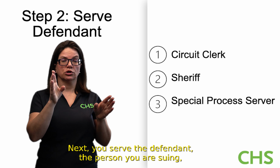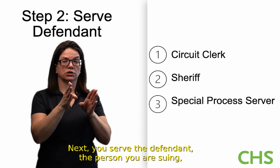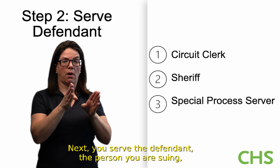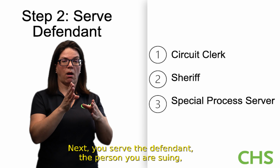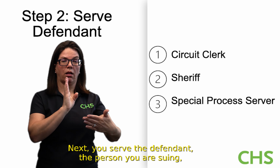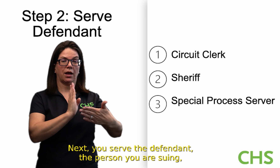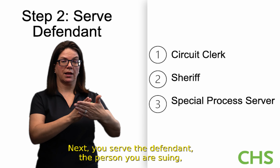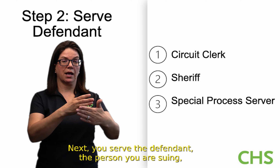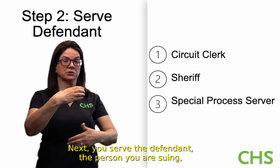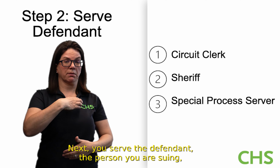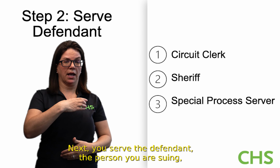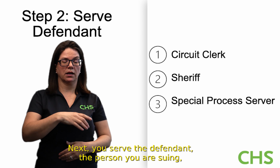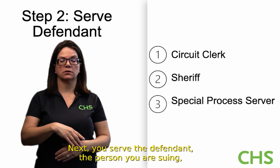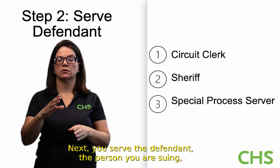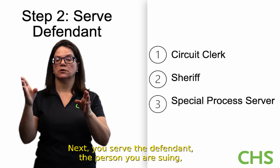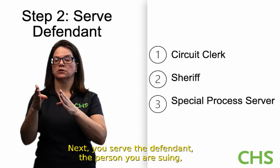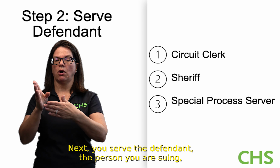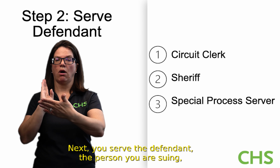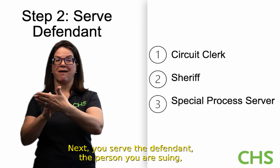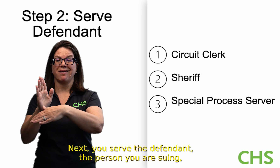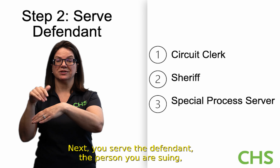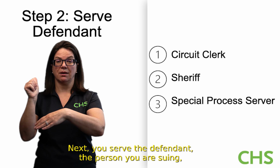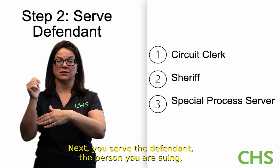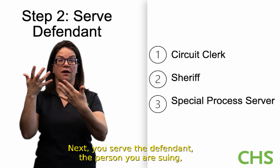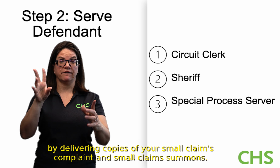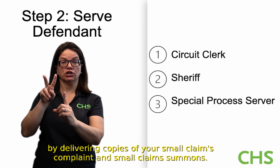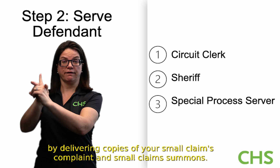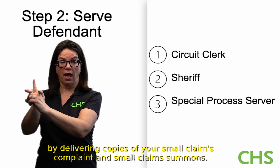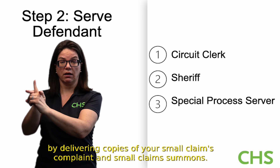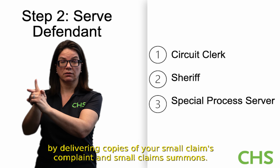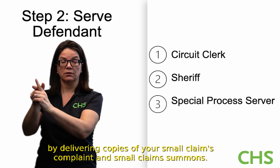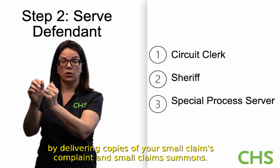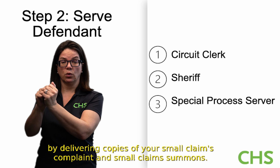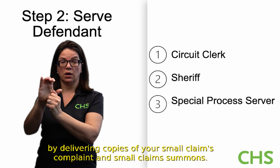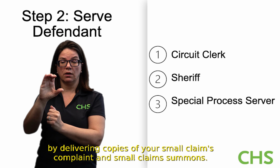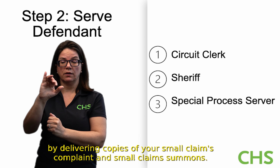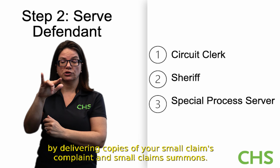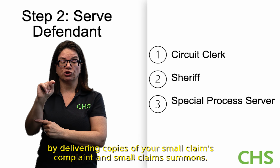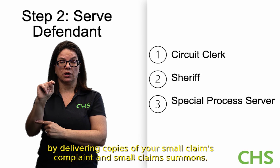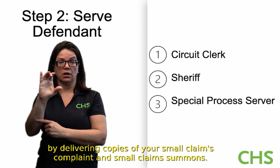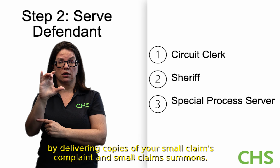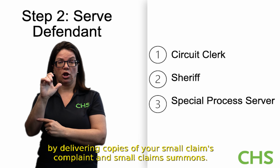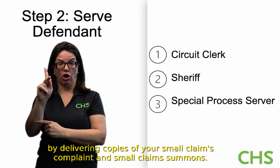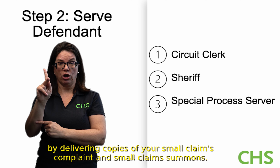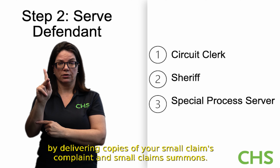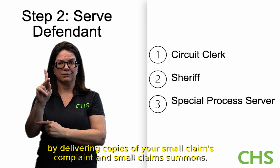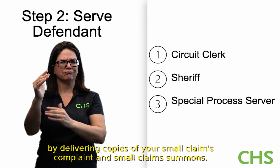Next, you serve the defendant, the person you are suing, by delivering copies of your small claims